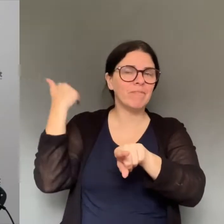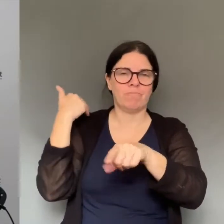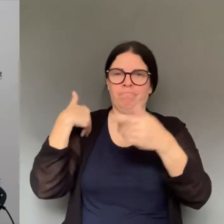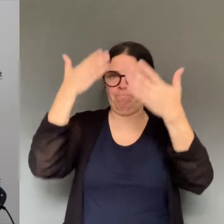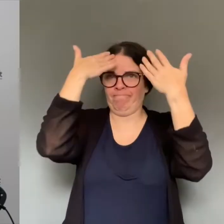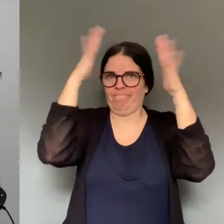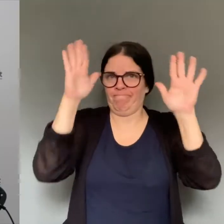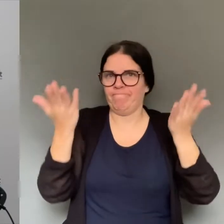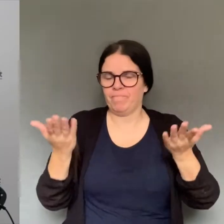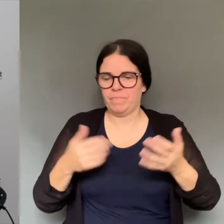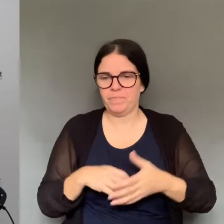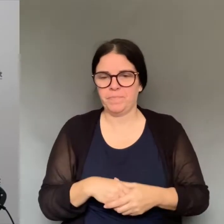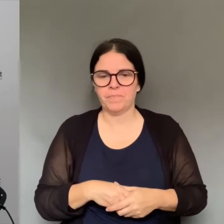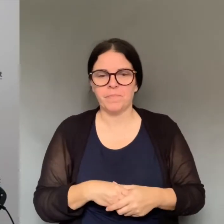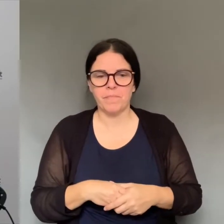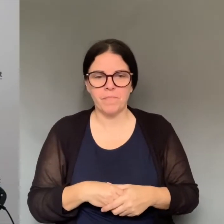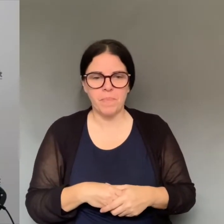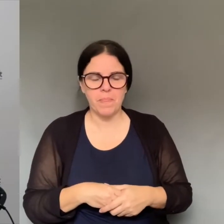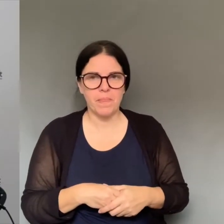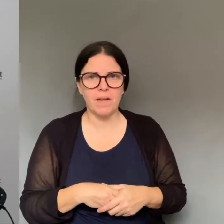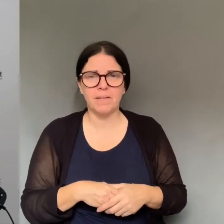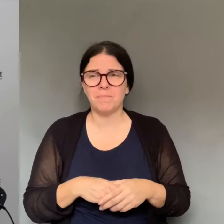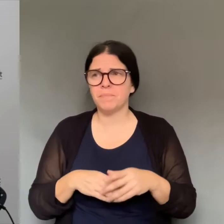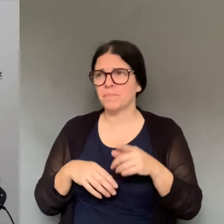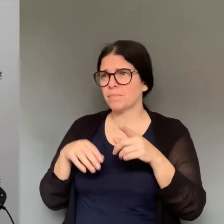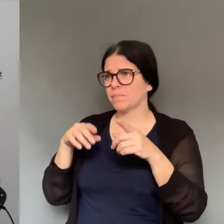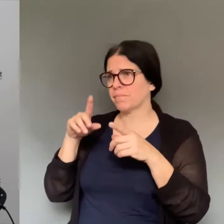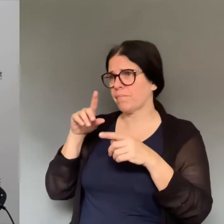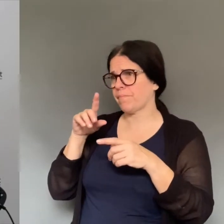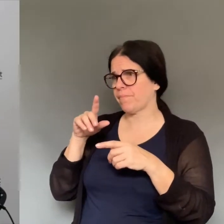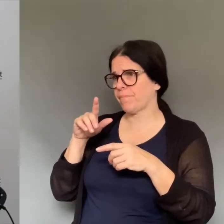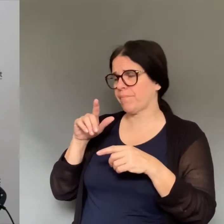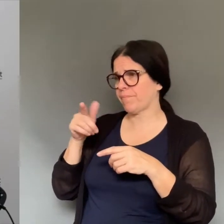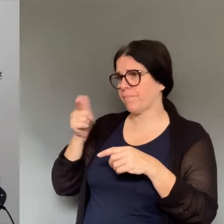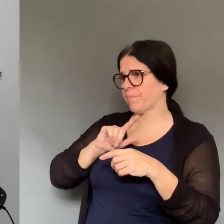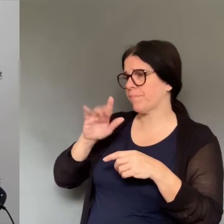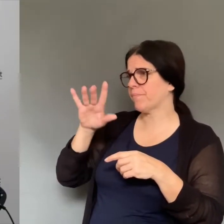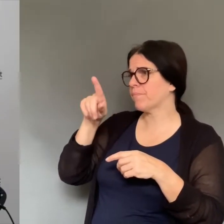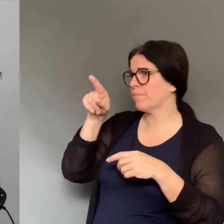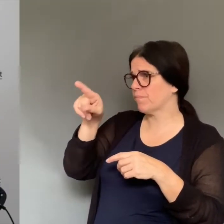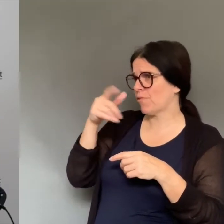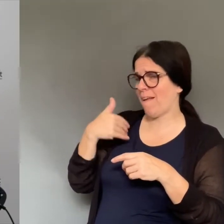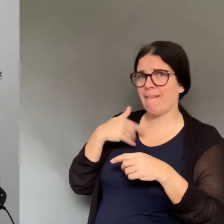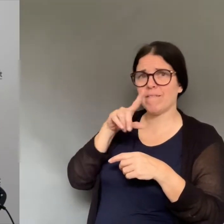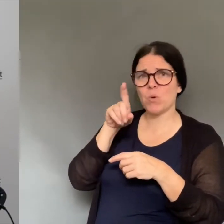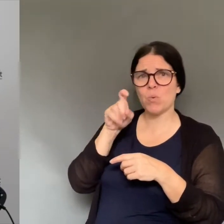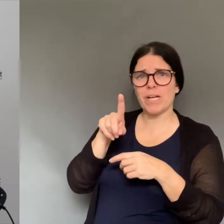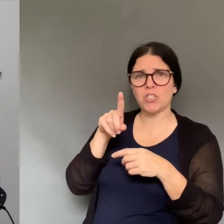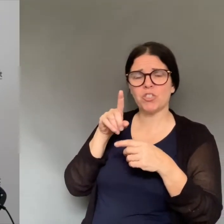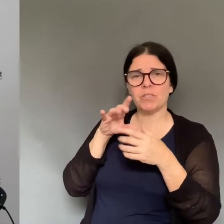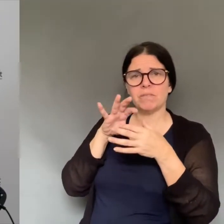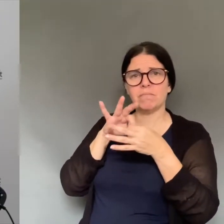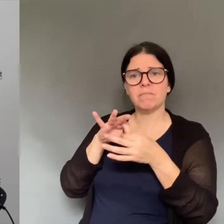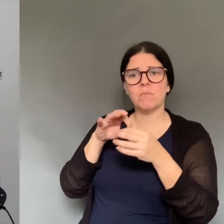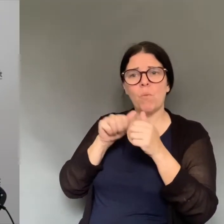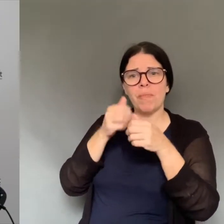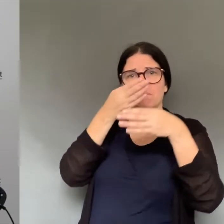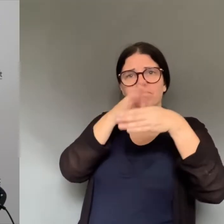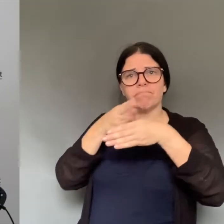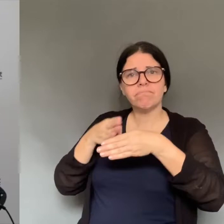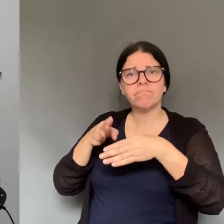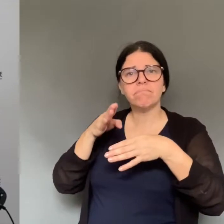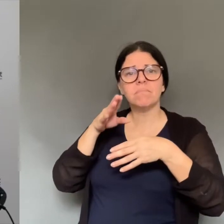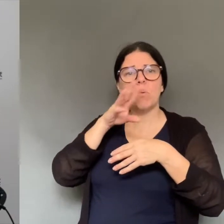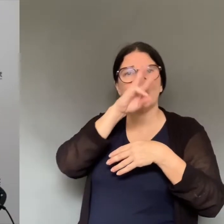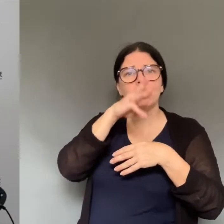Do you have what Windsor's doubling rate is now, Windsor-Essex? We presented that information on Friday, which was more than